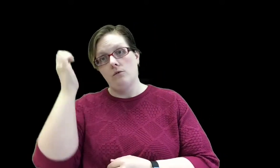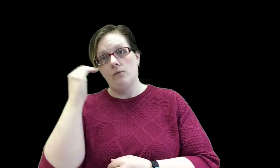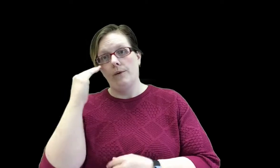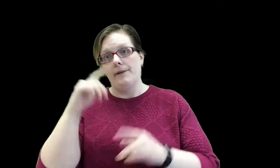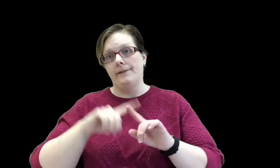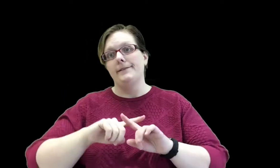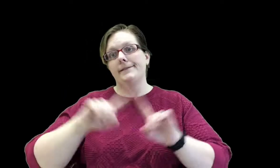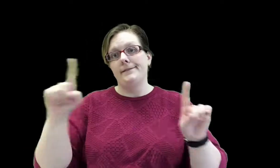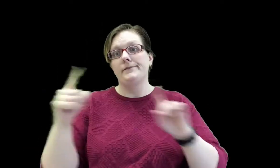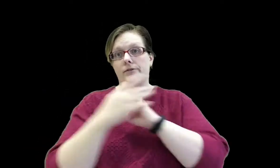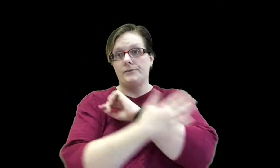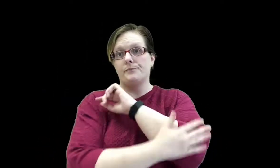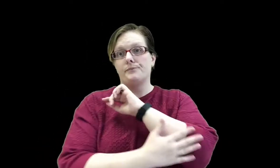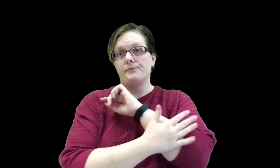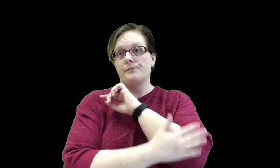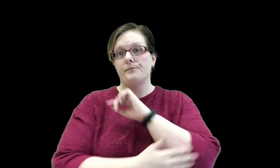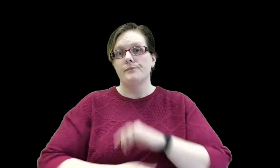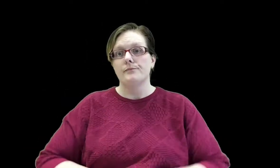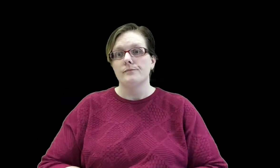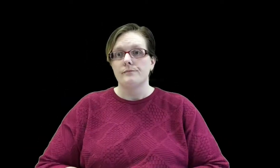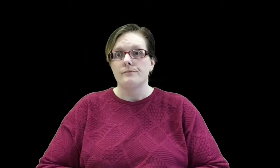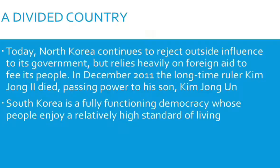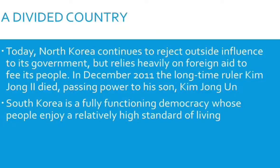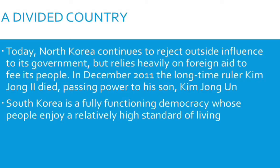South Korea as separate countries.